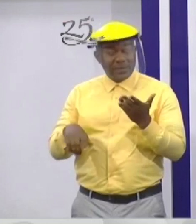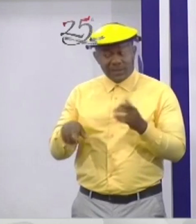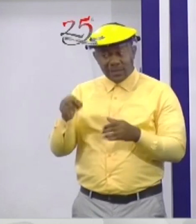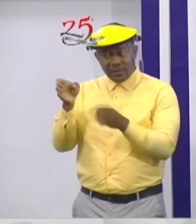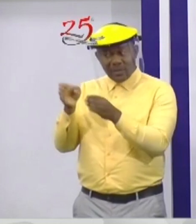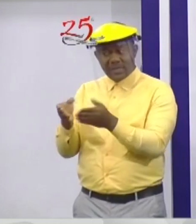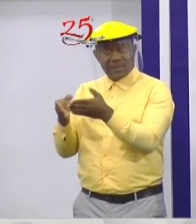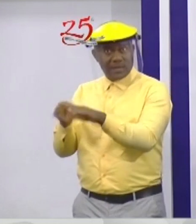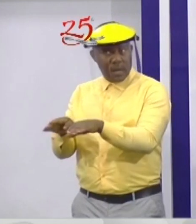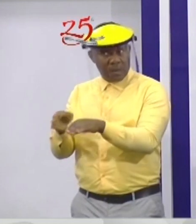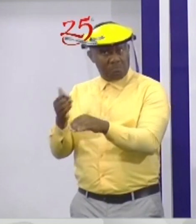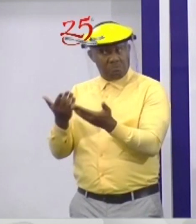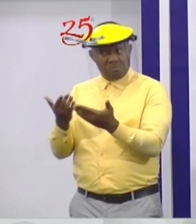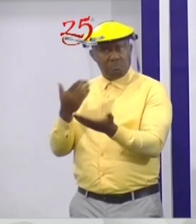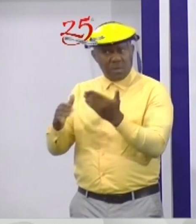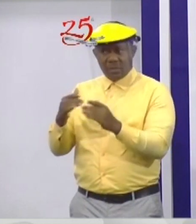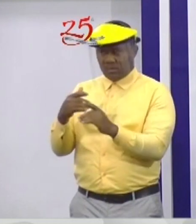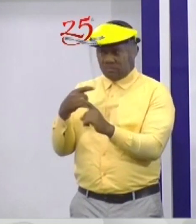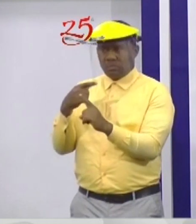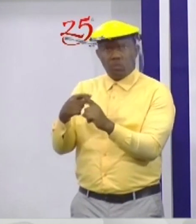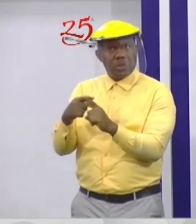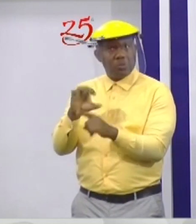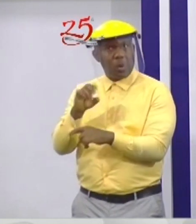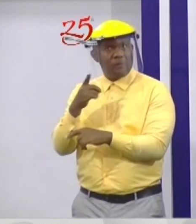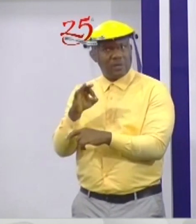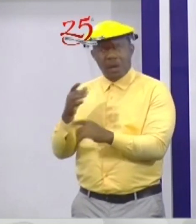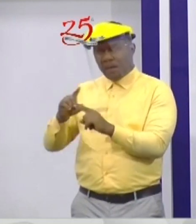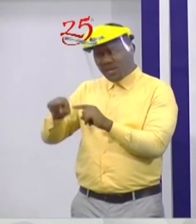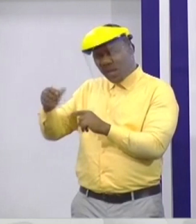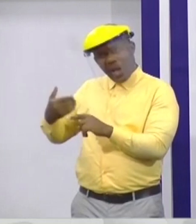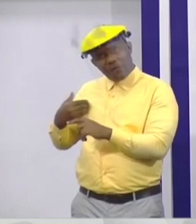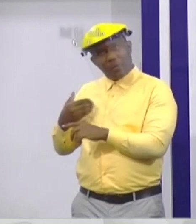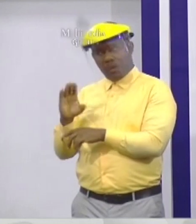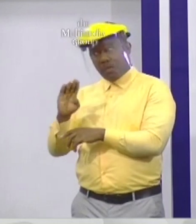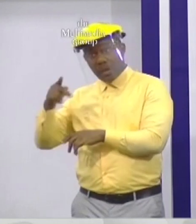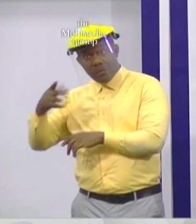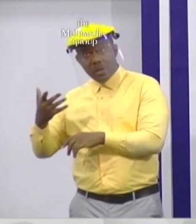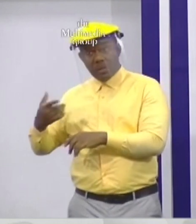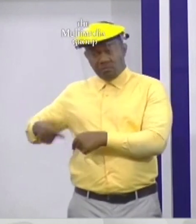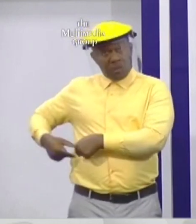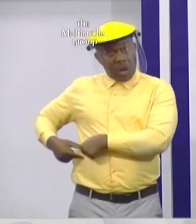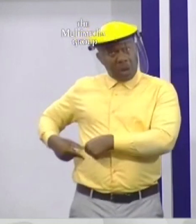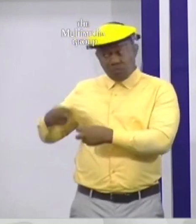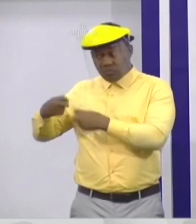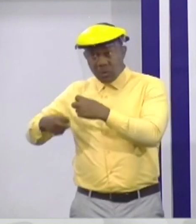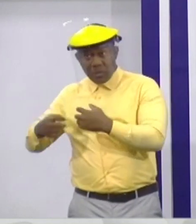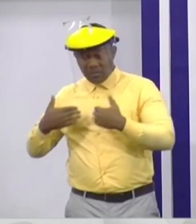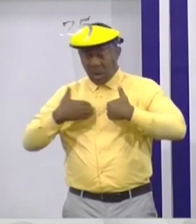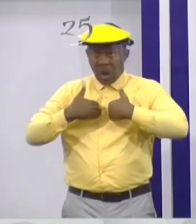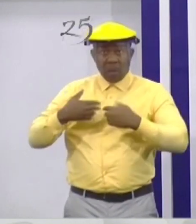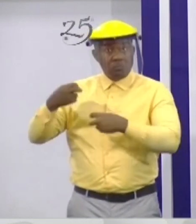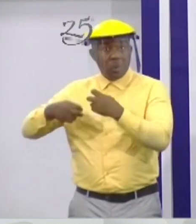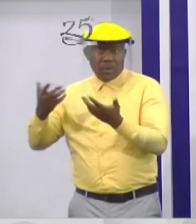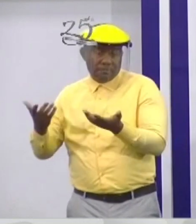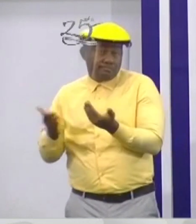associated with the COVID-19, and it's difficult to say which one indeed was the cause of